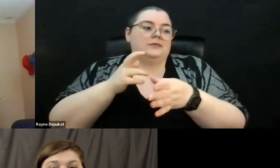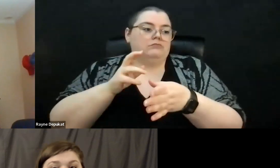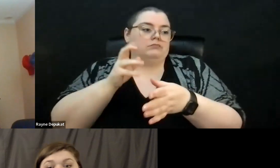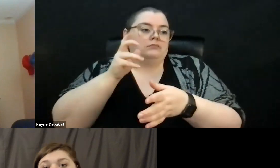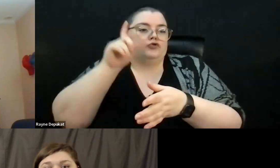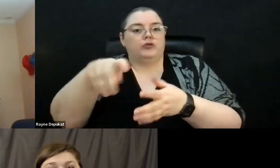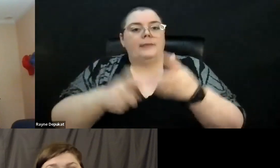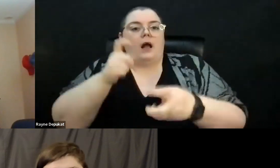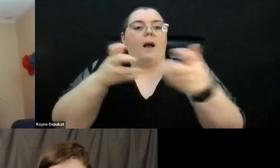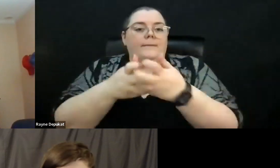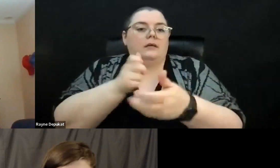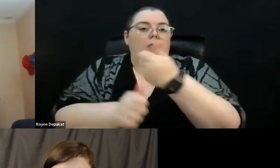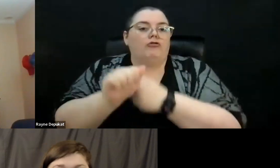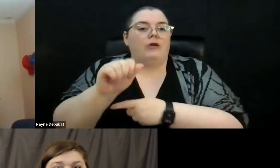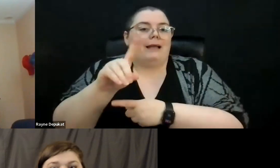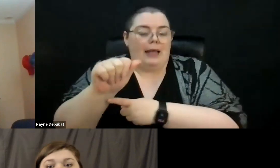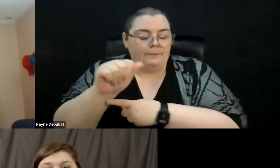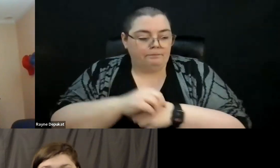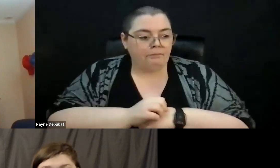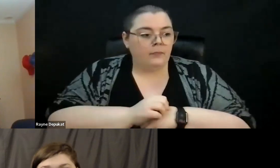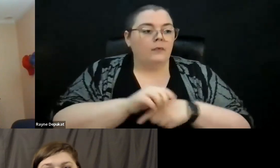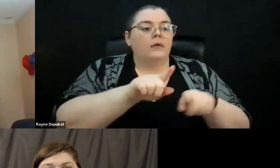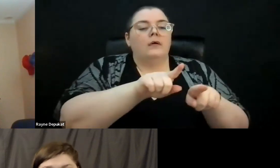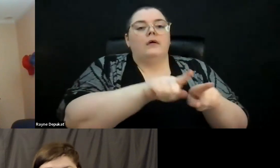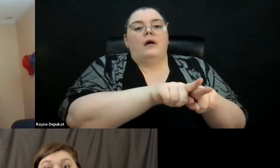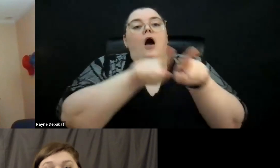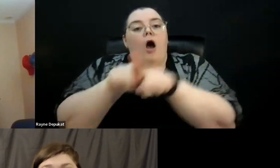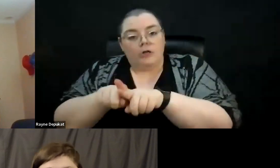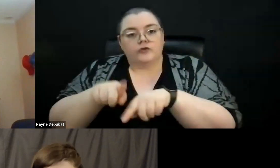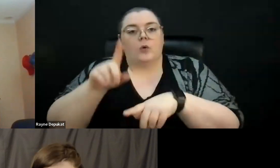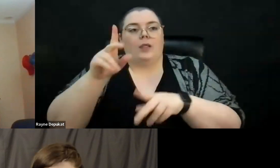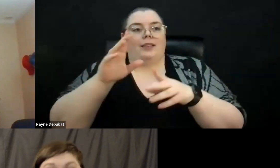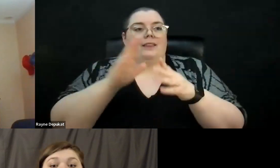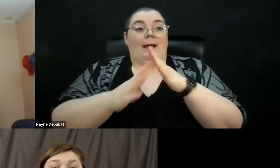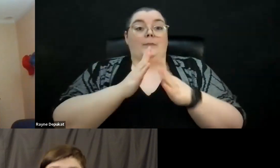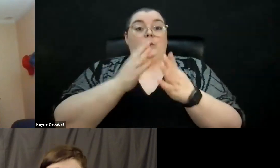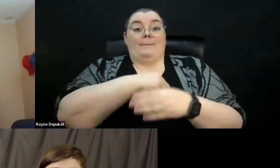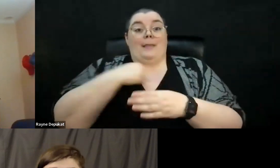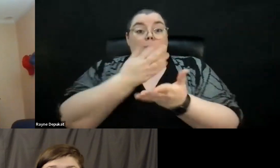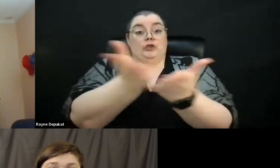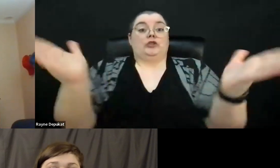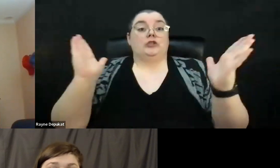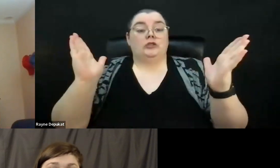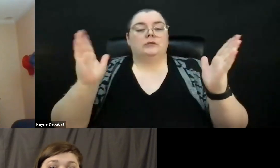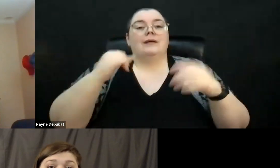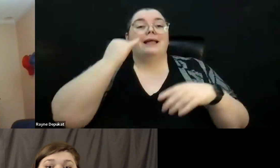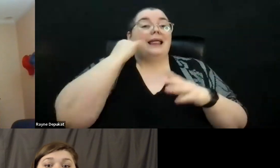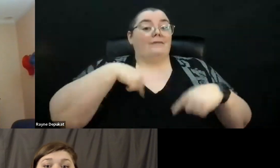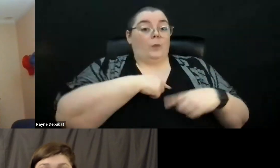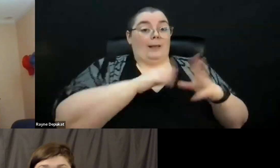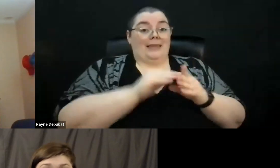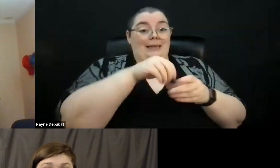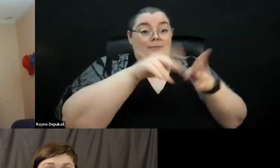person because of various reasons. We do have to make accommodations under ADA. Also, the